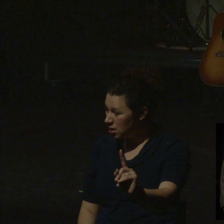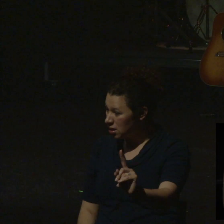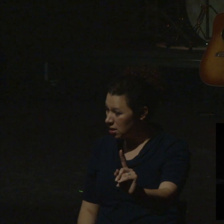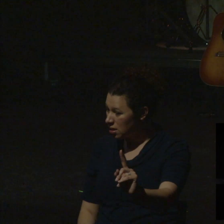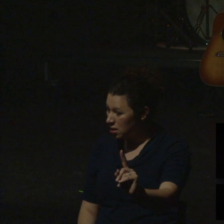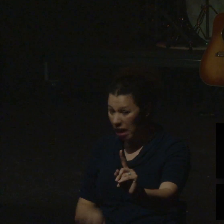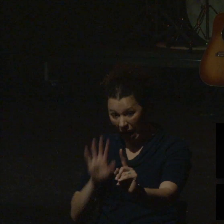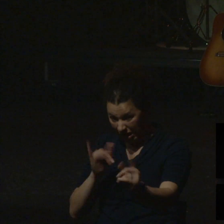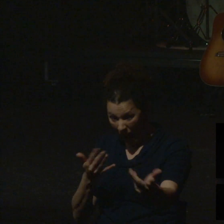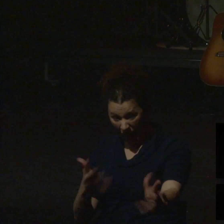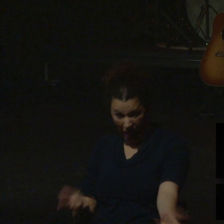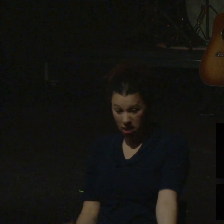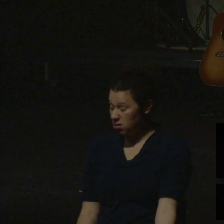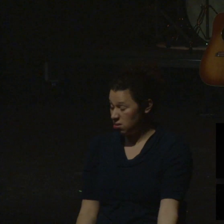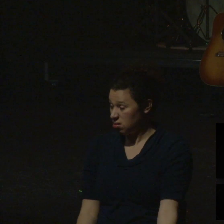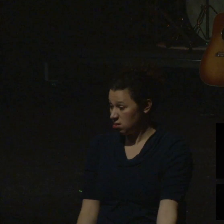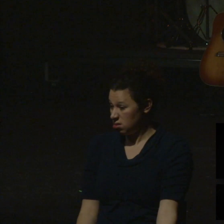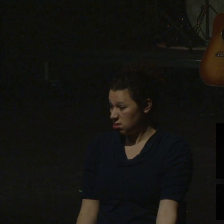Is this it?